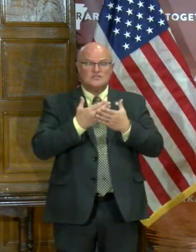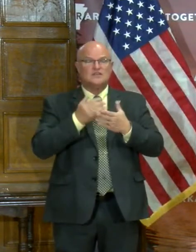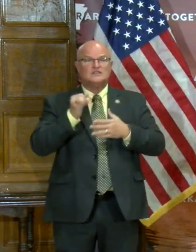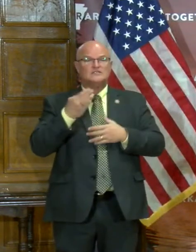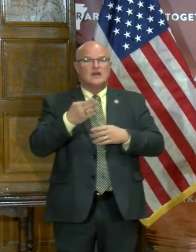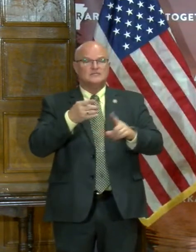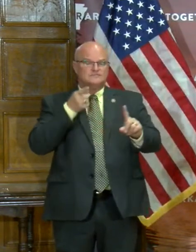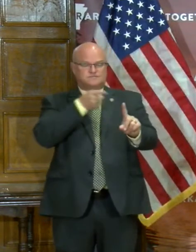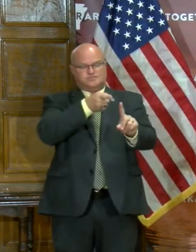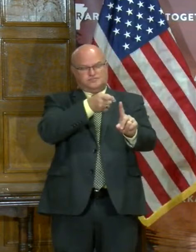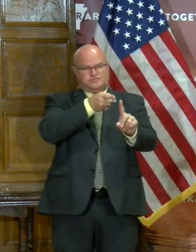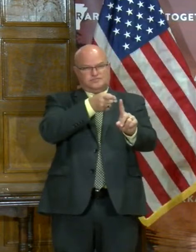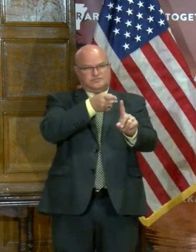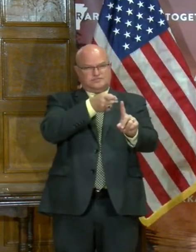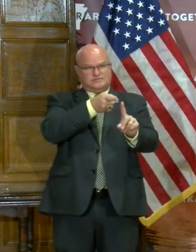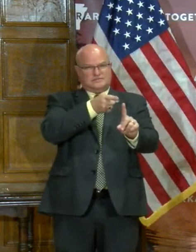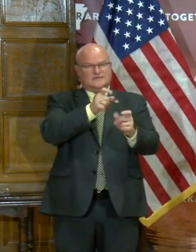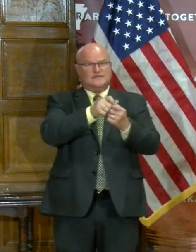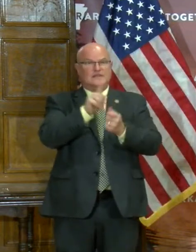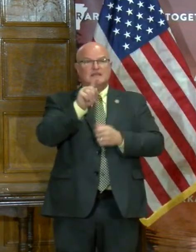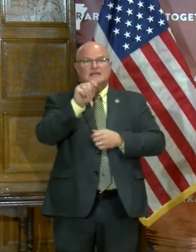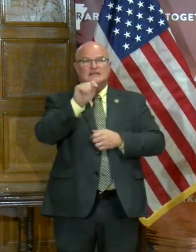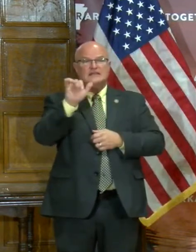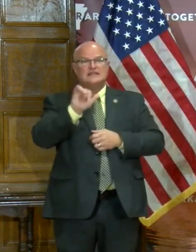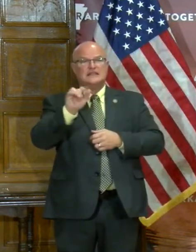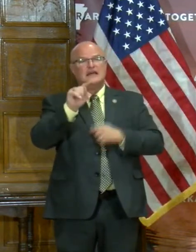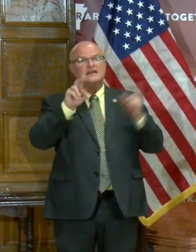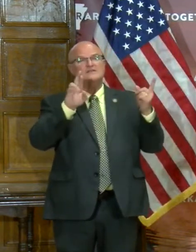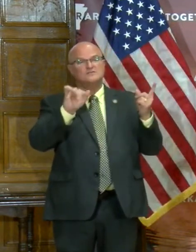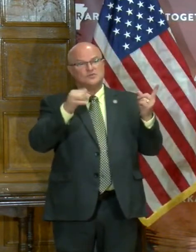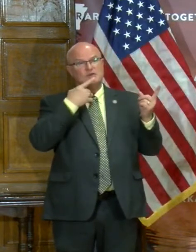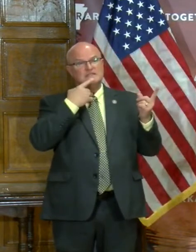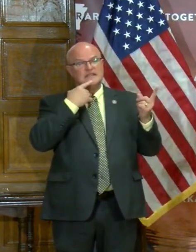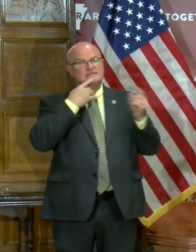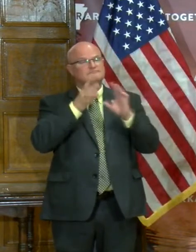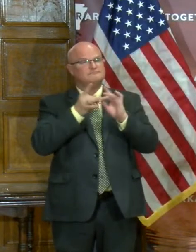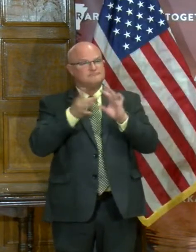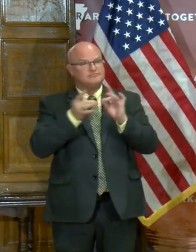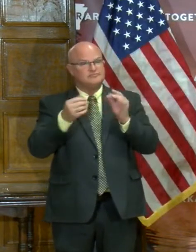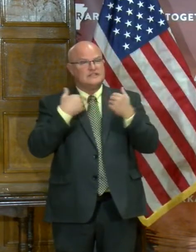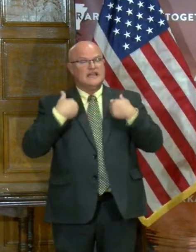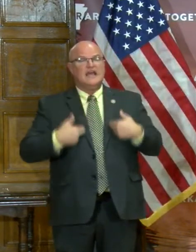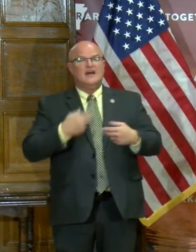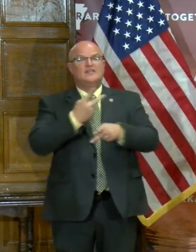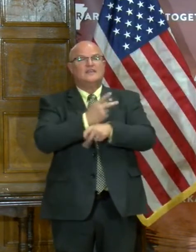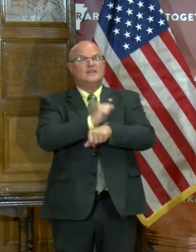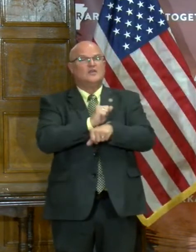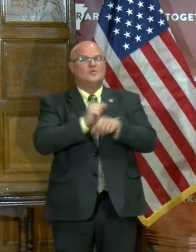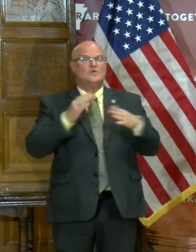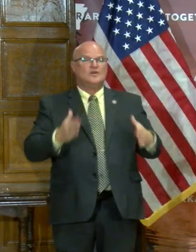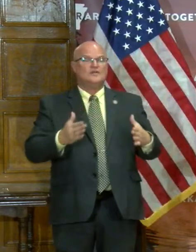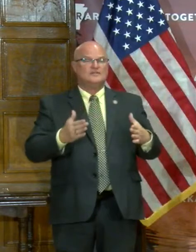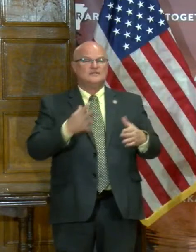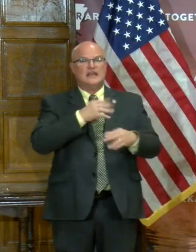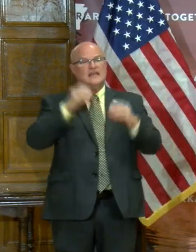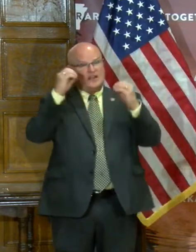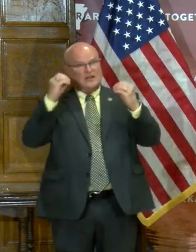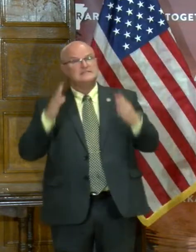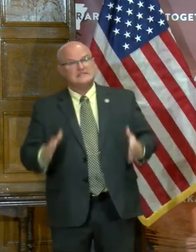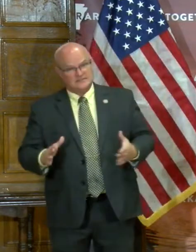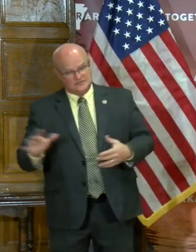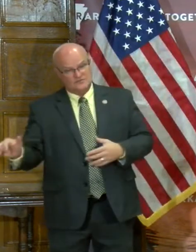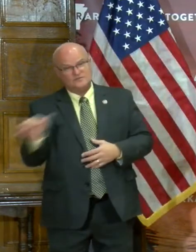their responses. Like Troy said, I would echo his message to the healthcare workers. I would echo that to our